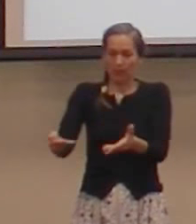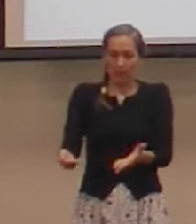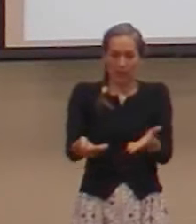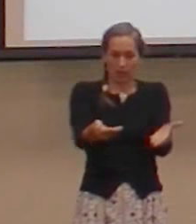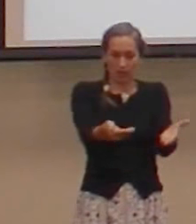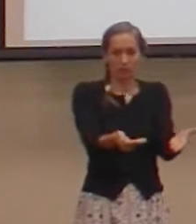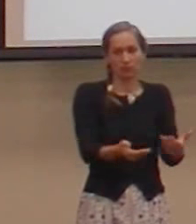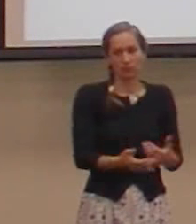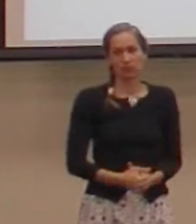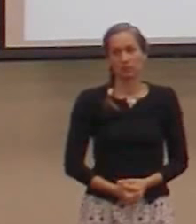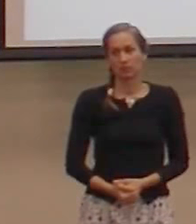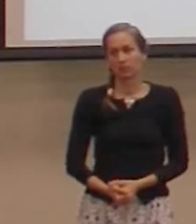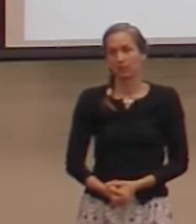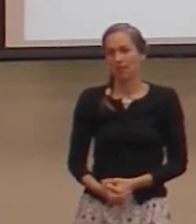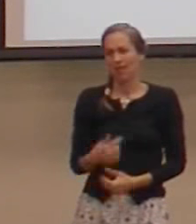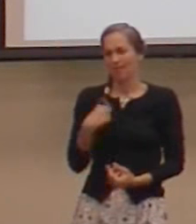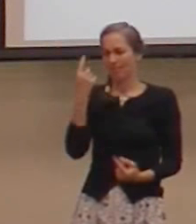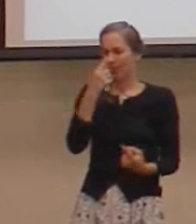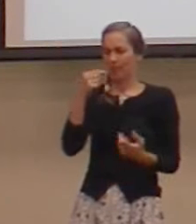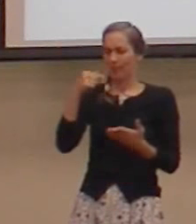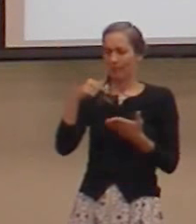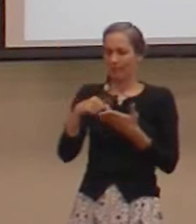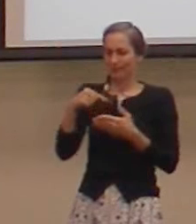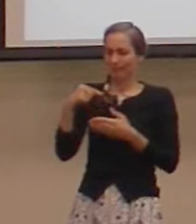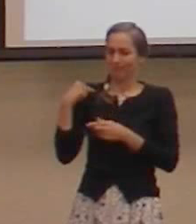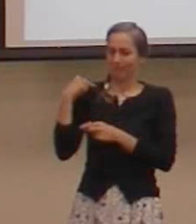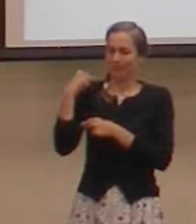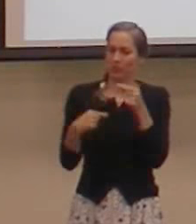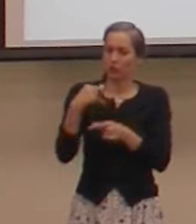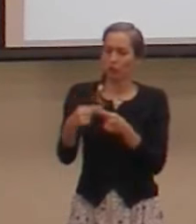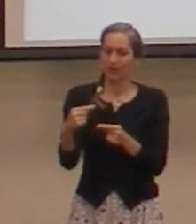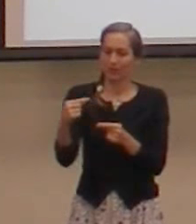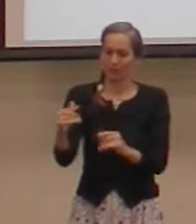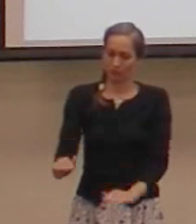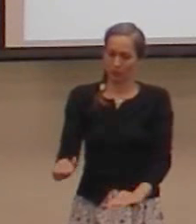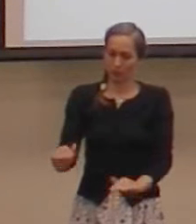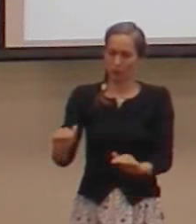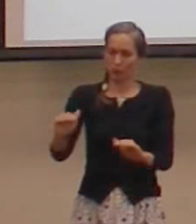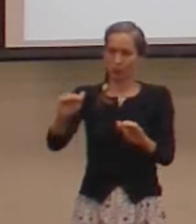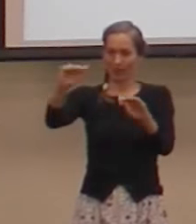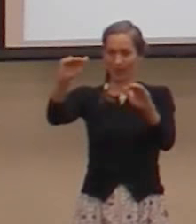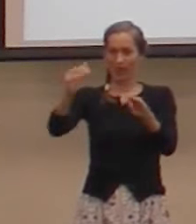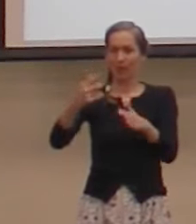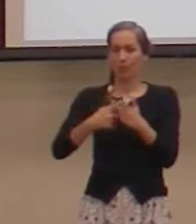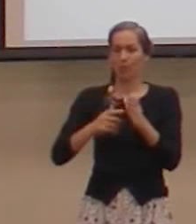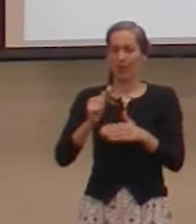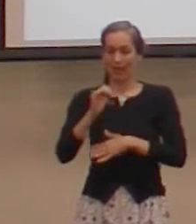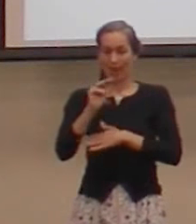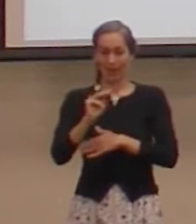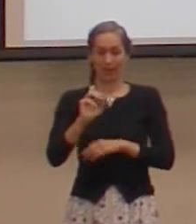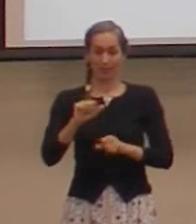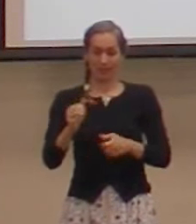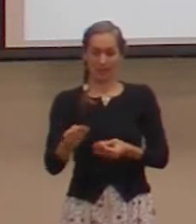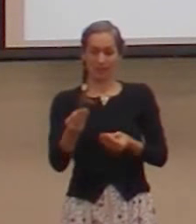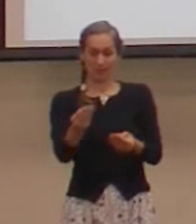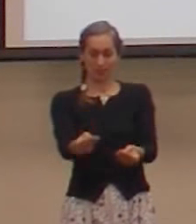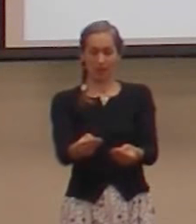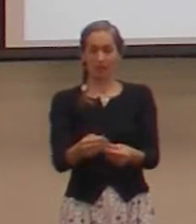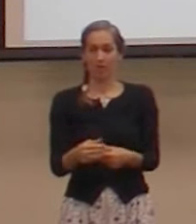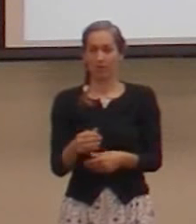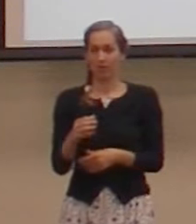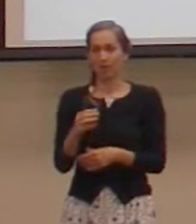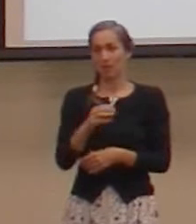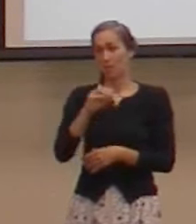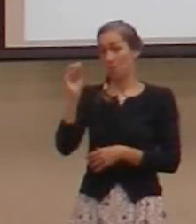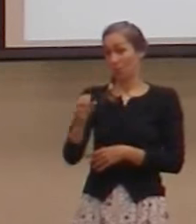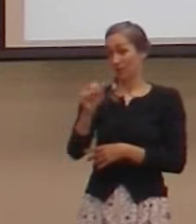this generation for Christ that's coming up, and I think about what AIM has to offer this generation. And most AIMers, whenever they come into the